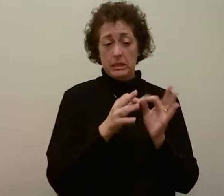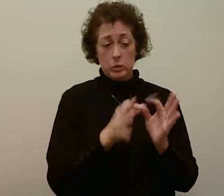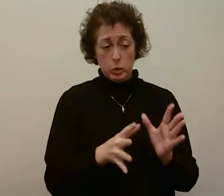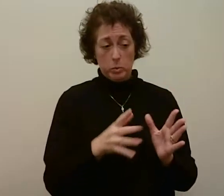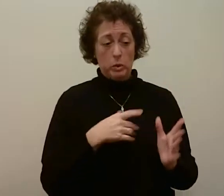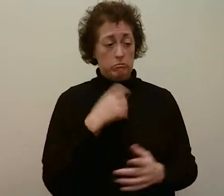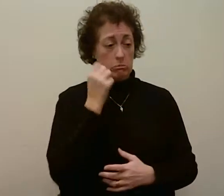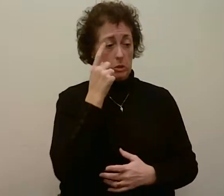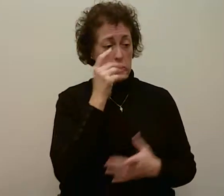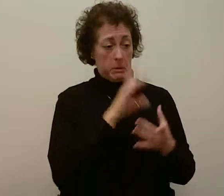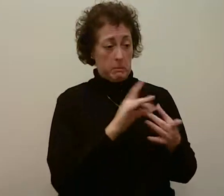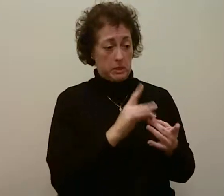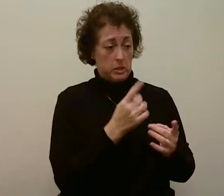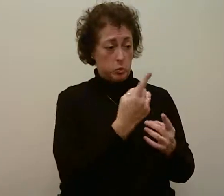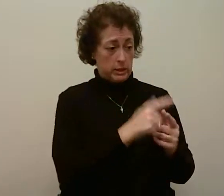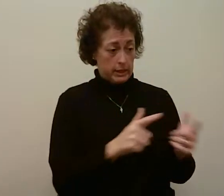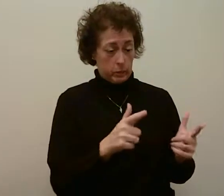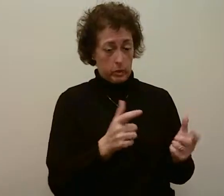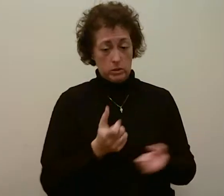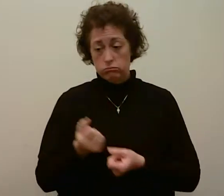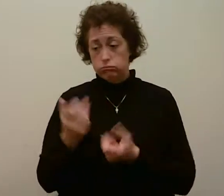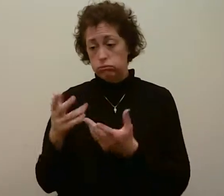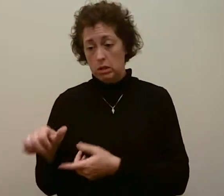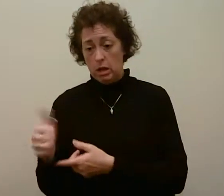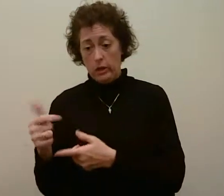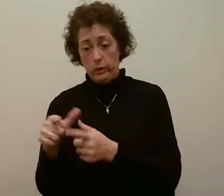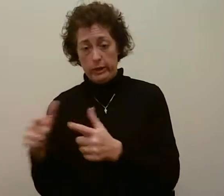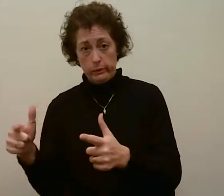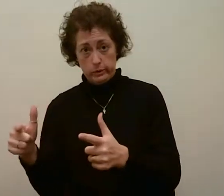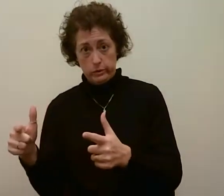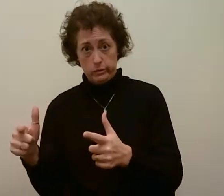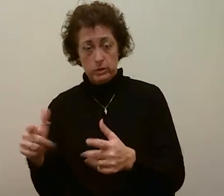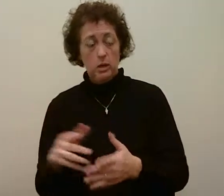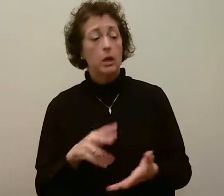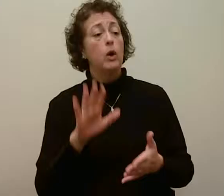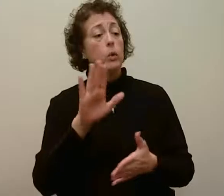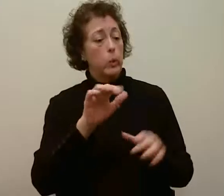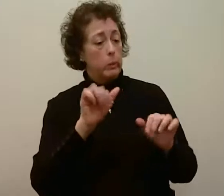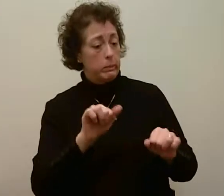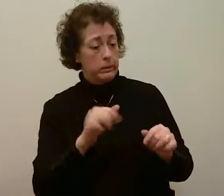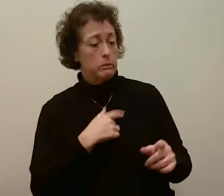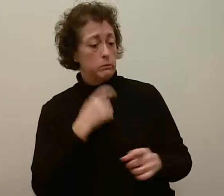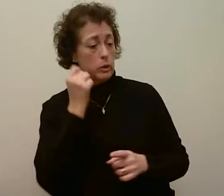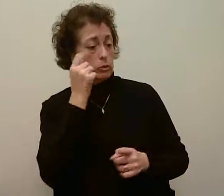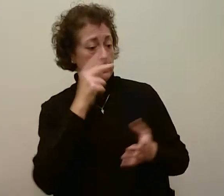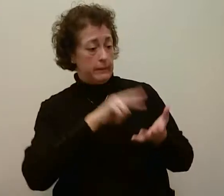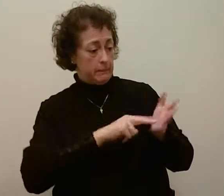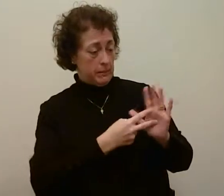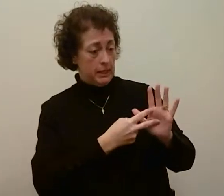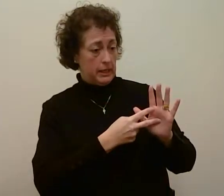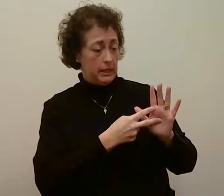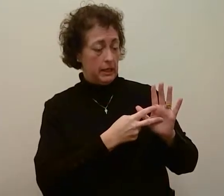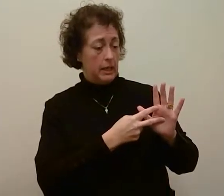then express it in another. So your ability to understand the meaning of the source language and render it into the target language